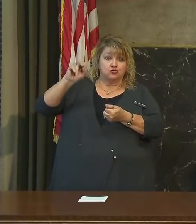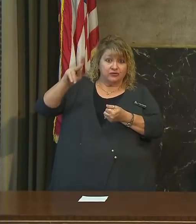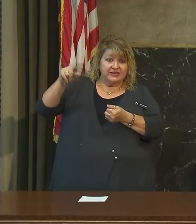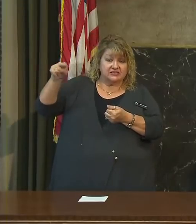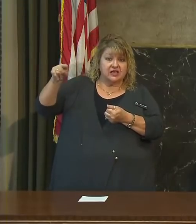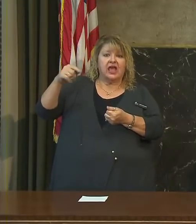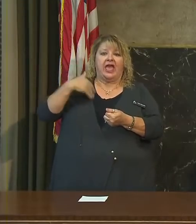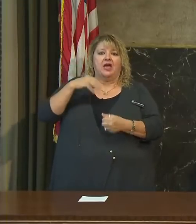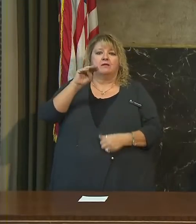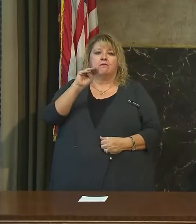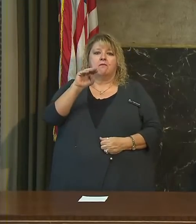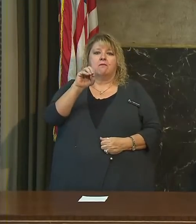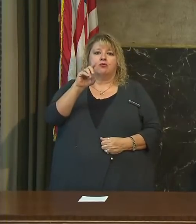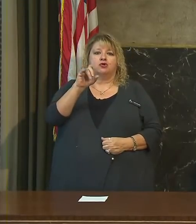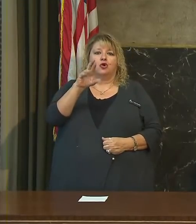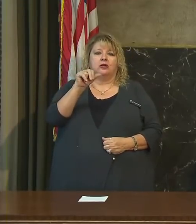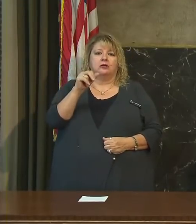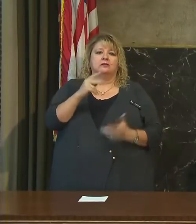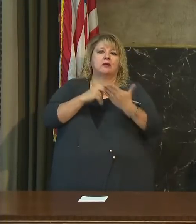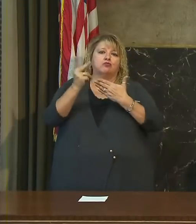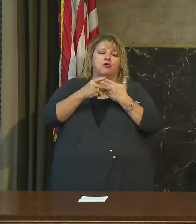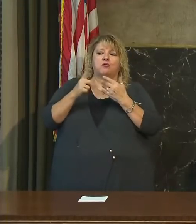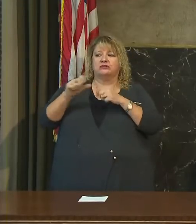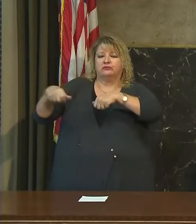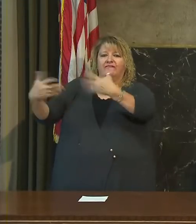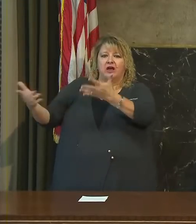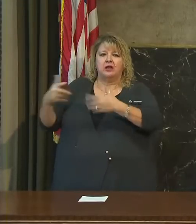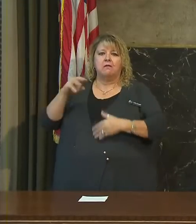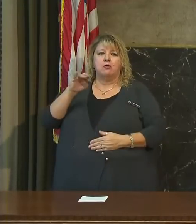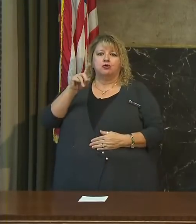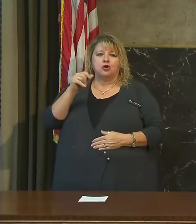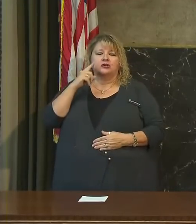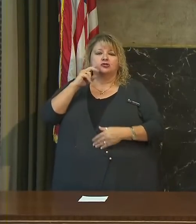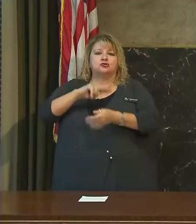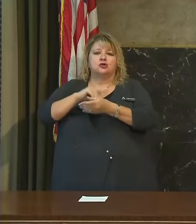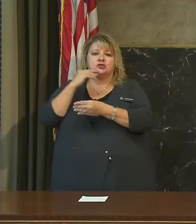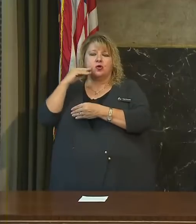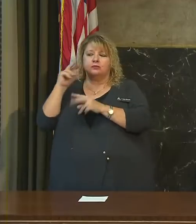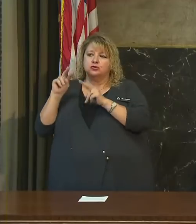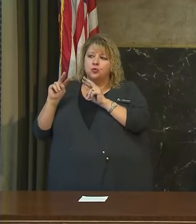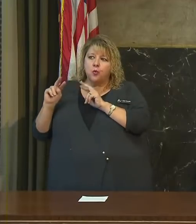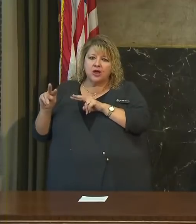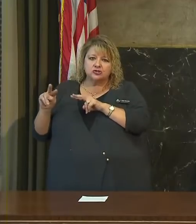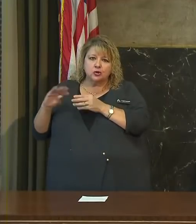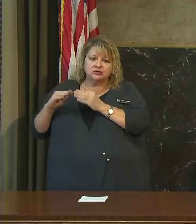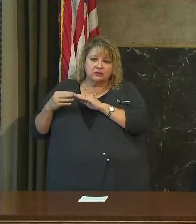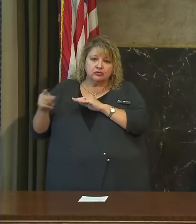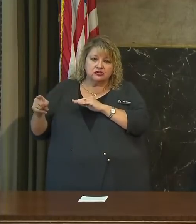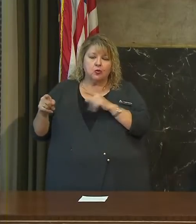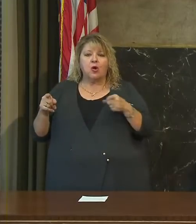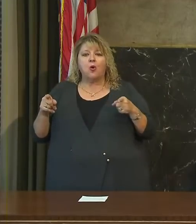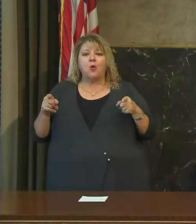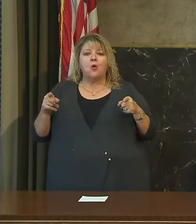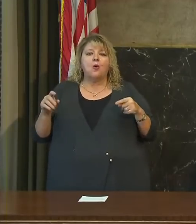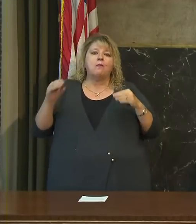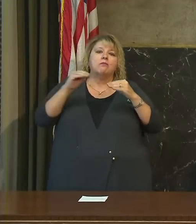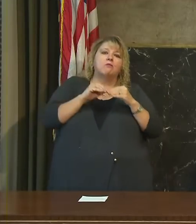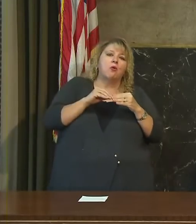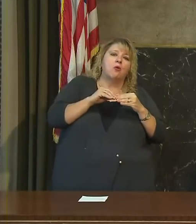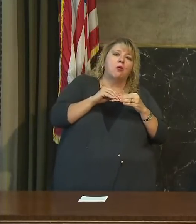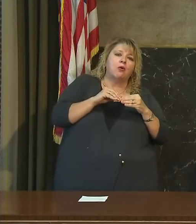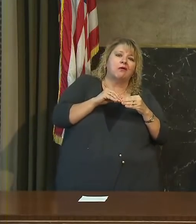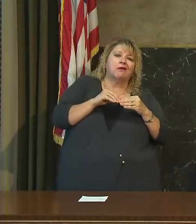had Moderna, because that's what the program was. So it's very challenging to look at those numbers and glean any type of conclusion like this one is